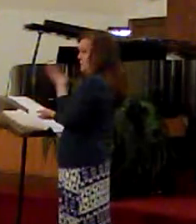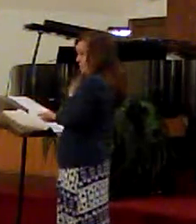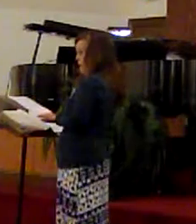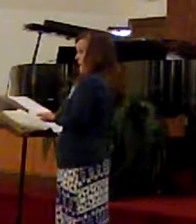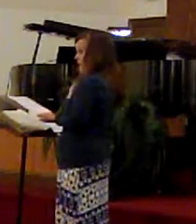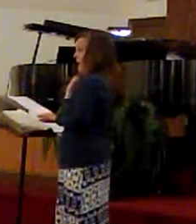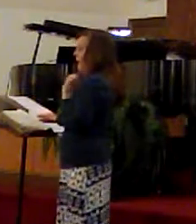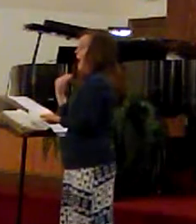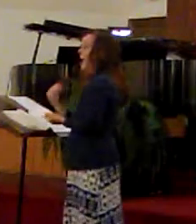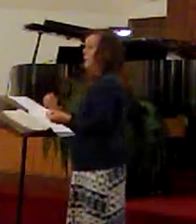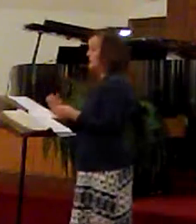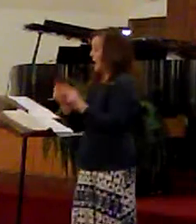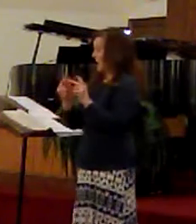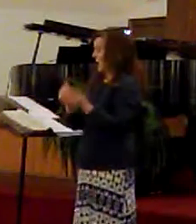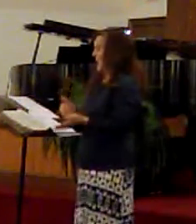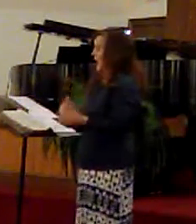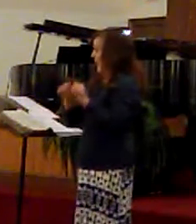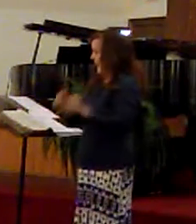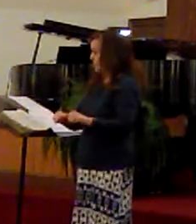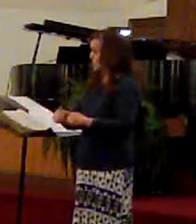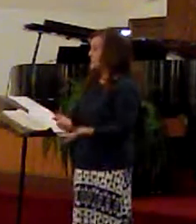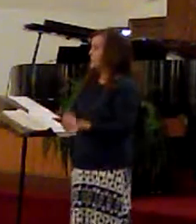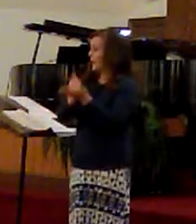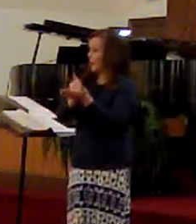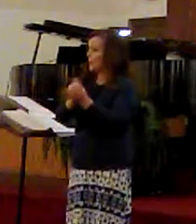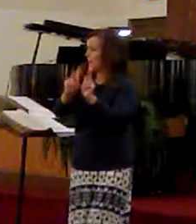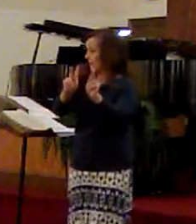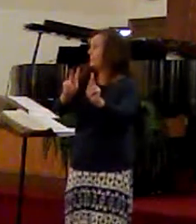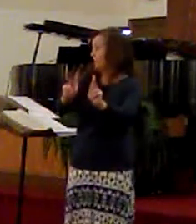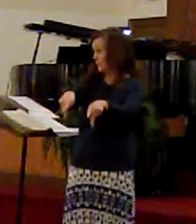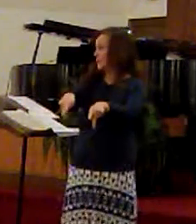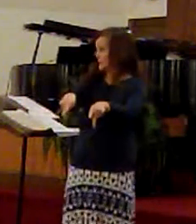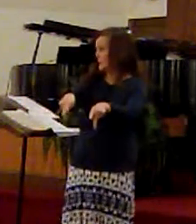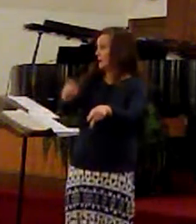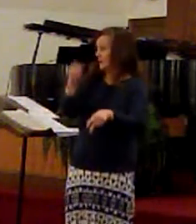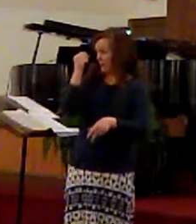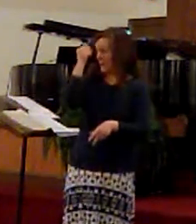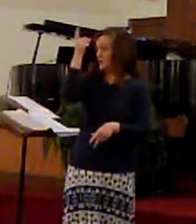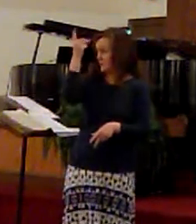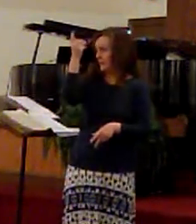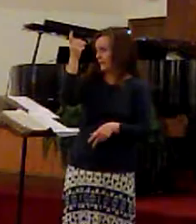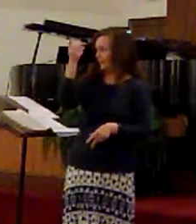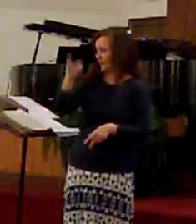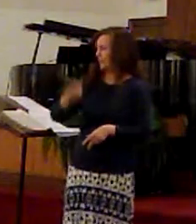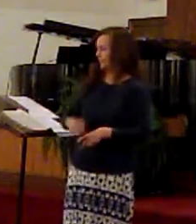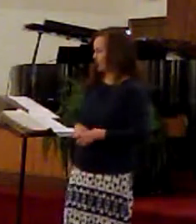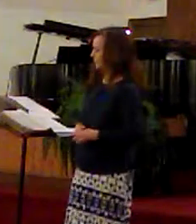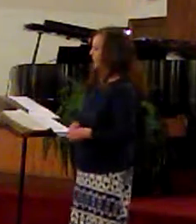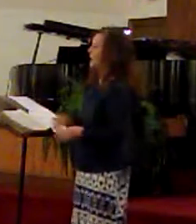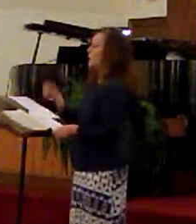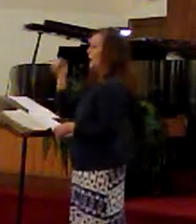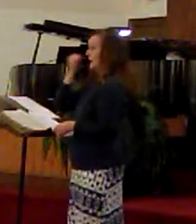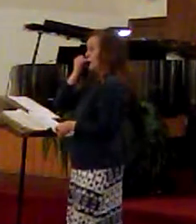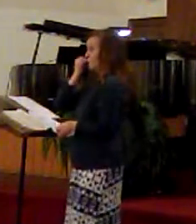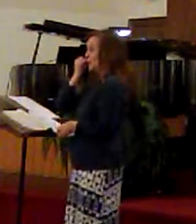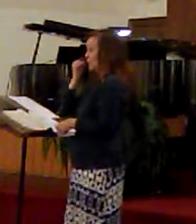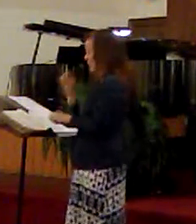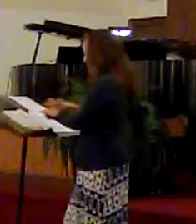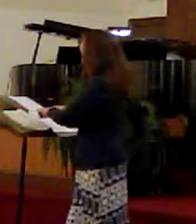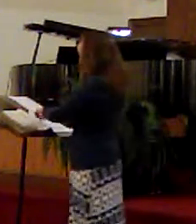And I praise the Lord I did it last week, okay? Yeah. I'm not saying I'm perfect and I do it every single day like I'm supposed to. I'm just a